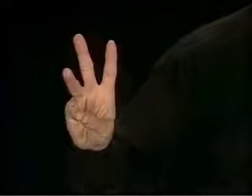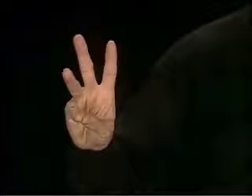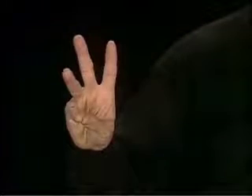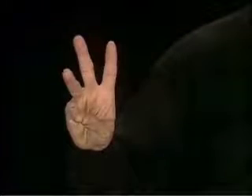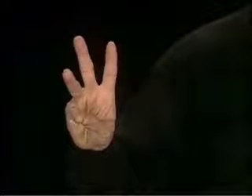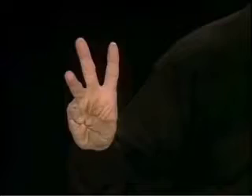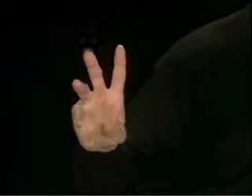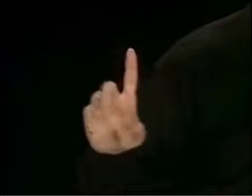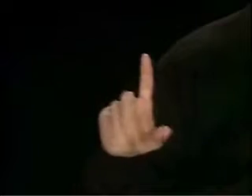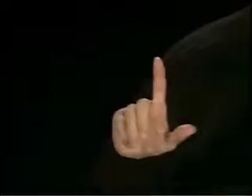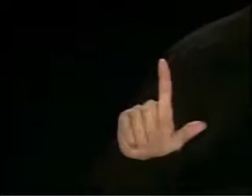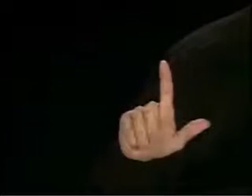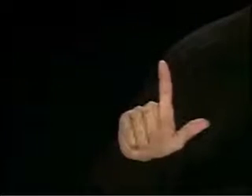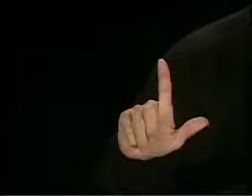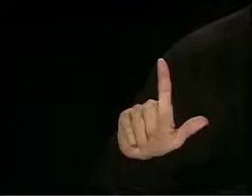26,